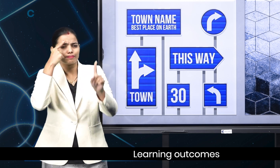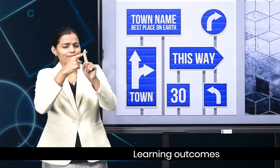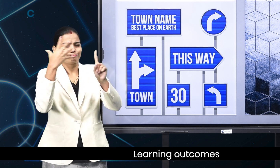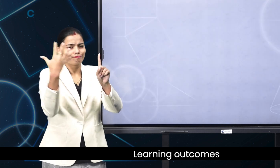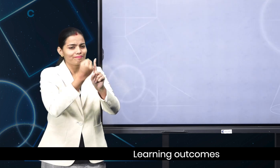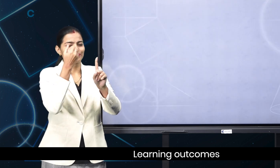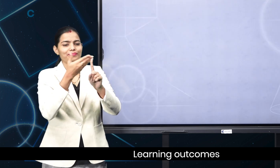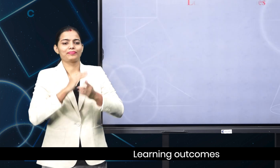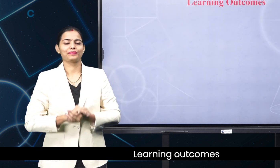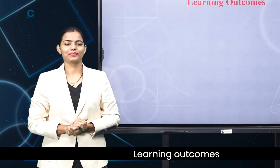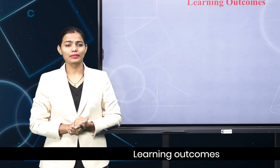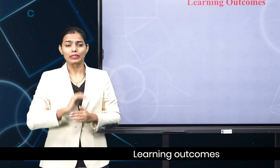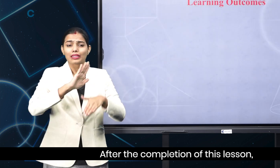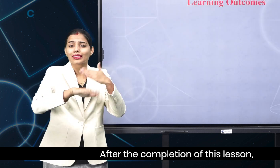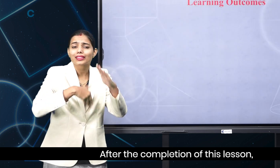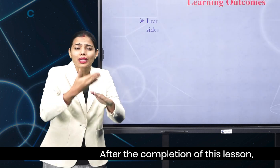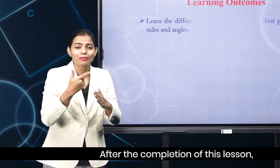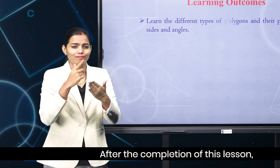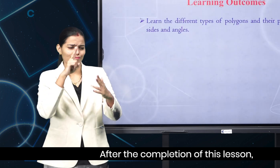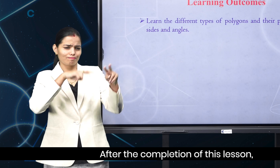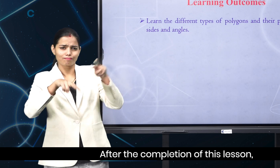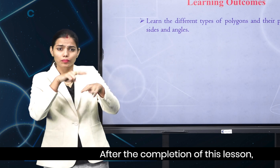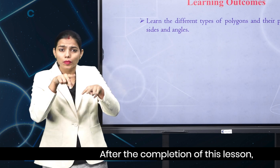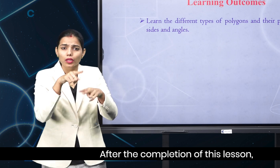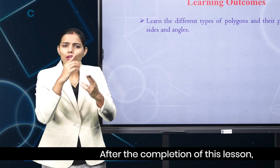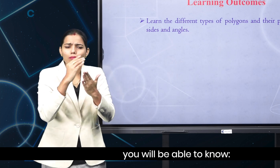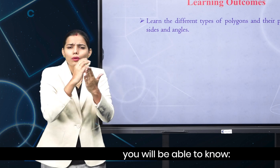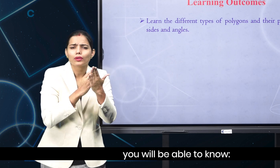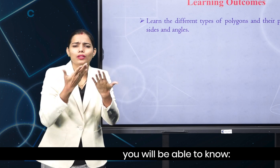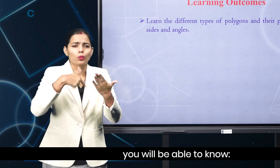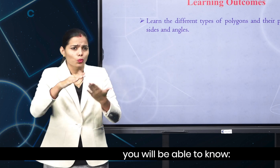Learning outcomes. After the completion of this lesson, you will be able to